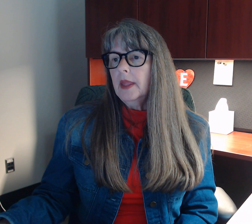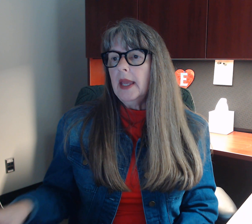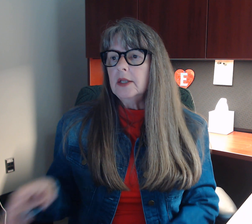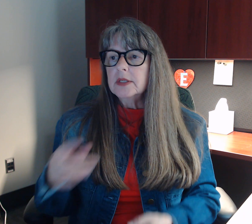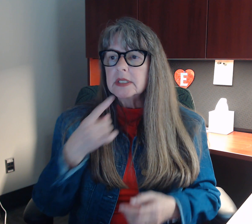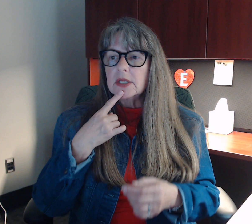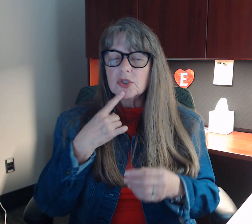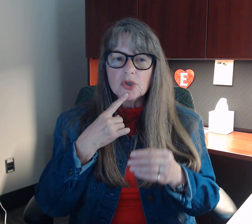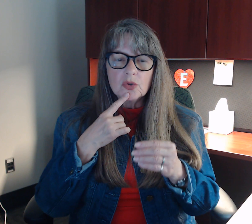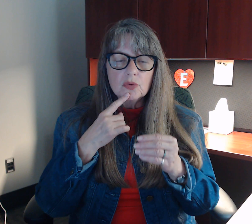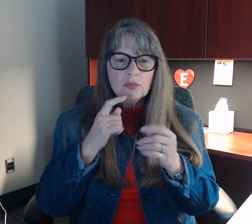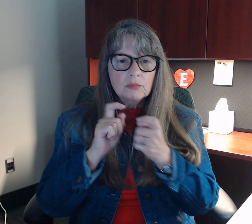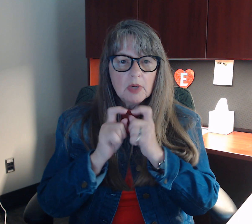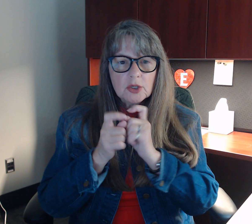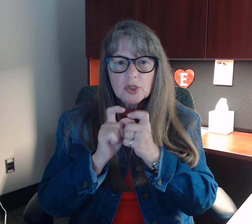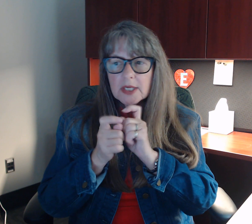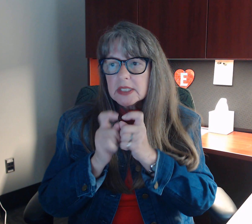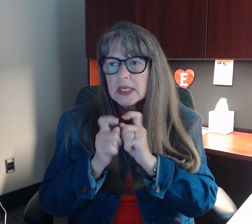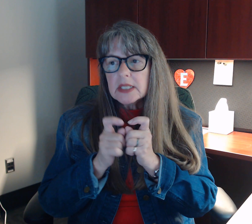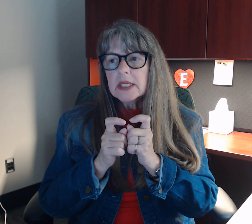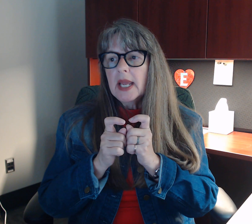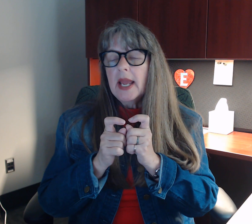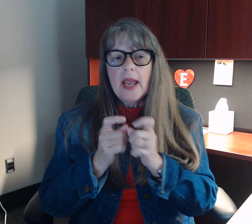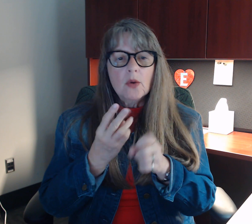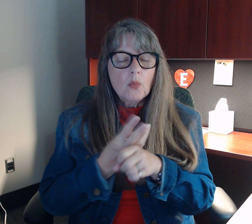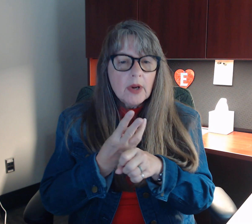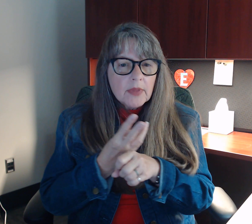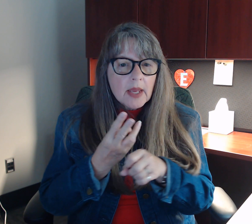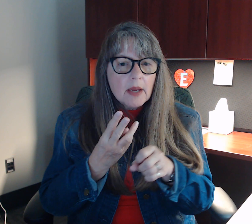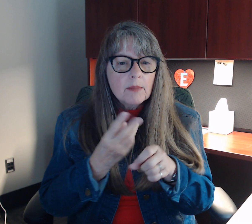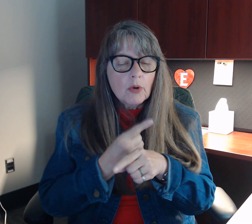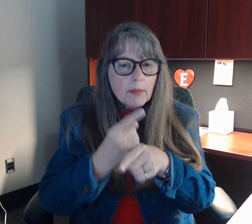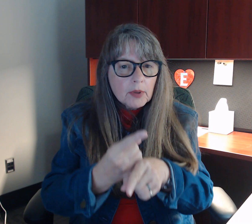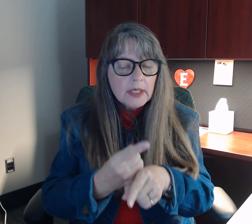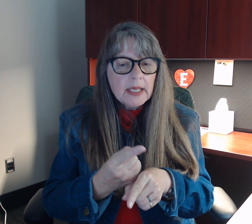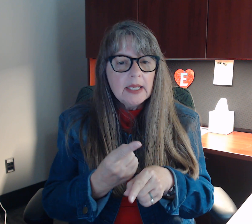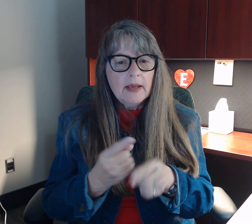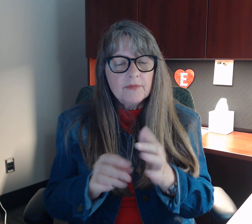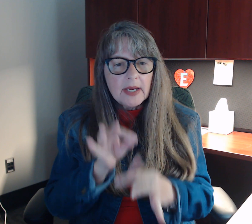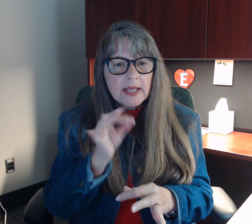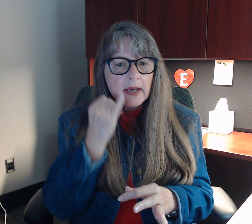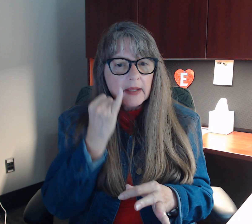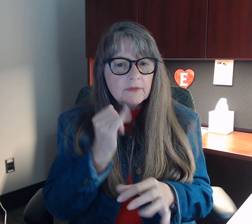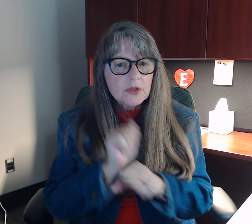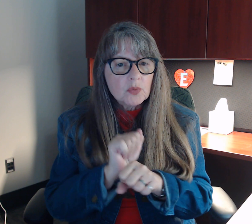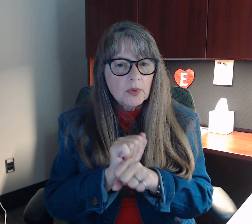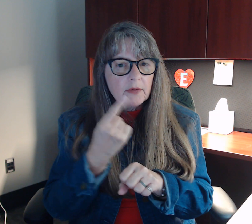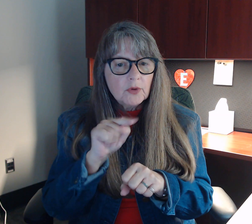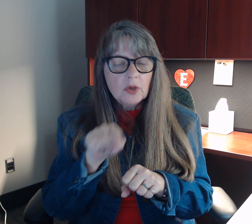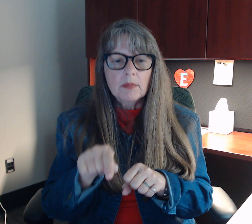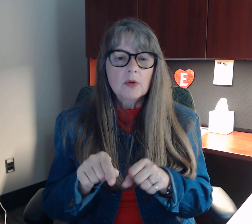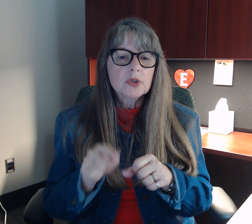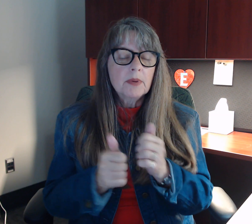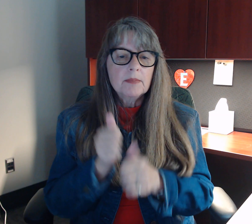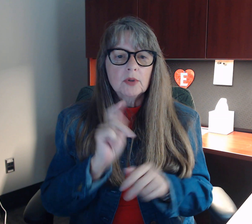And it says to adjust it and wear them properly and find out if it's working for you. Most people are just